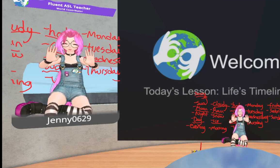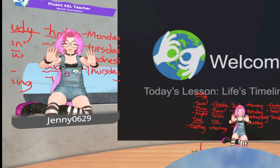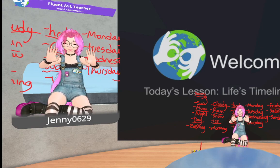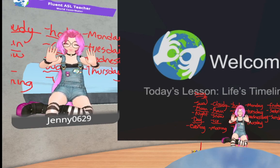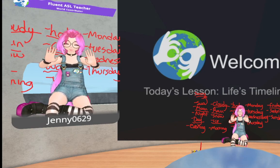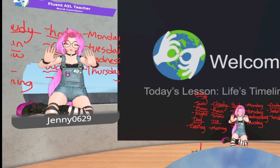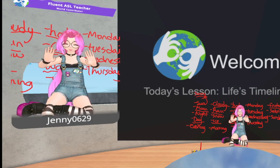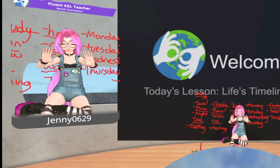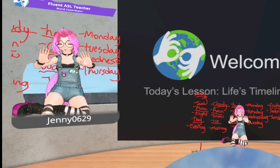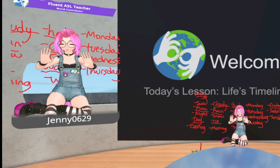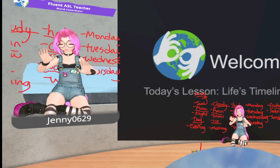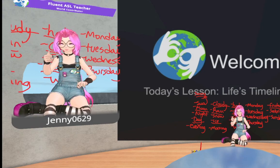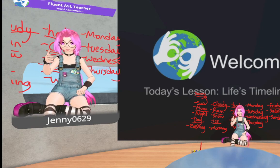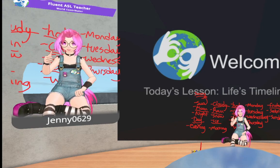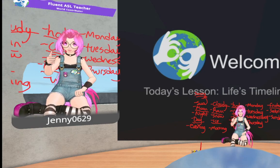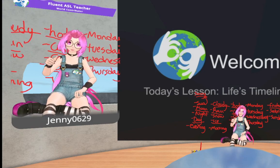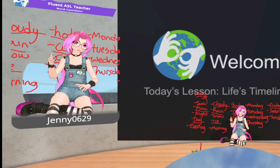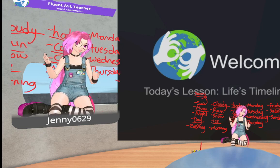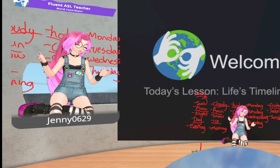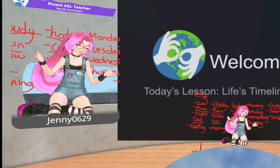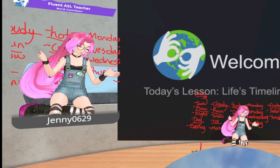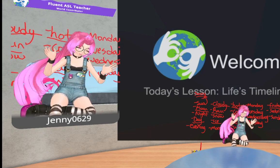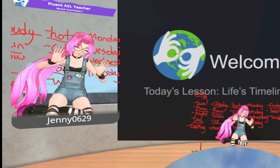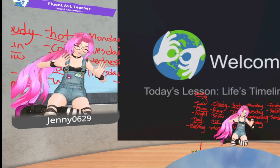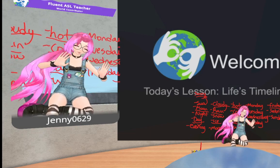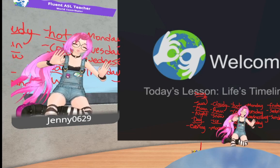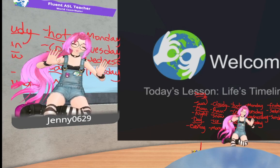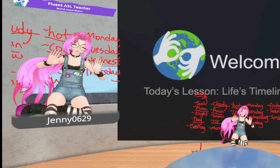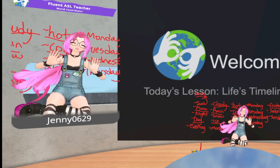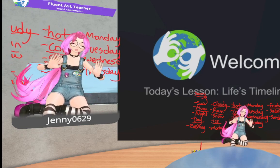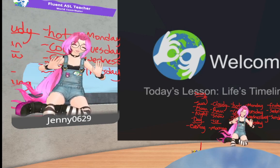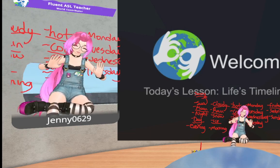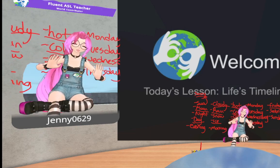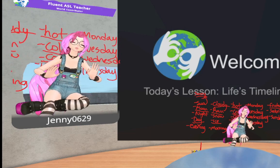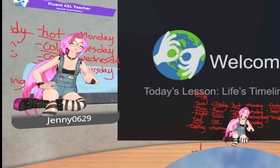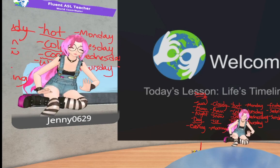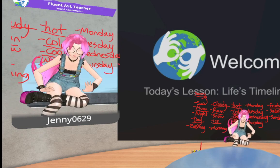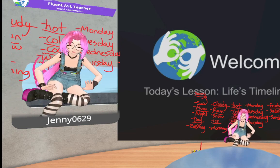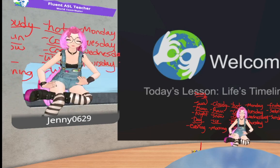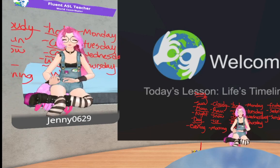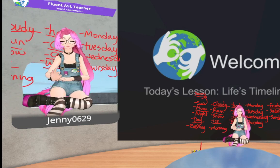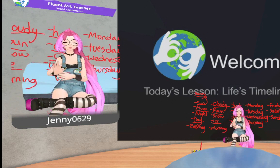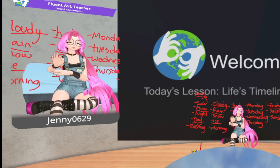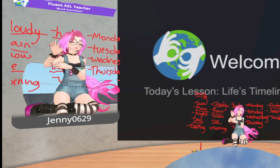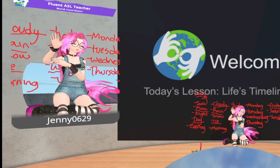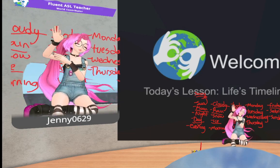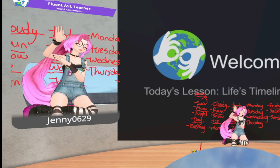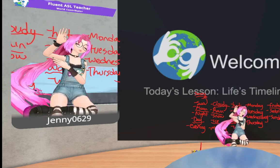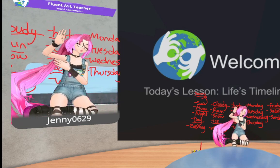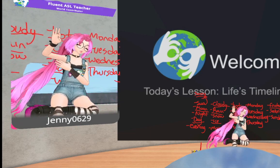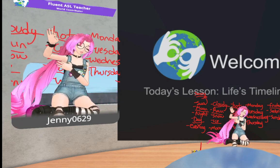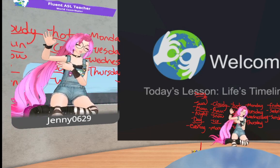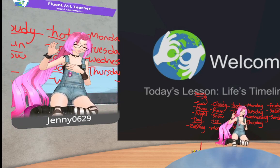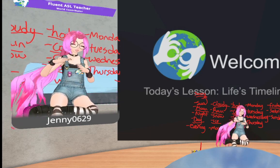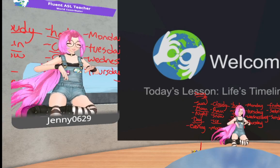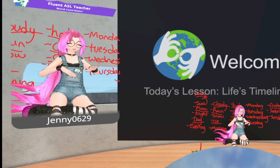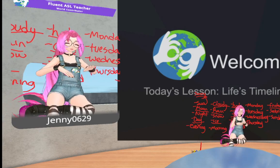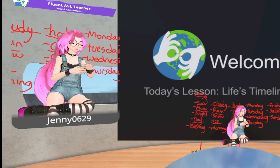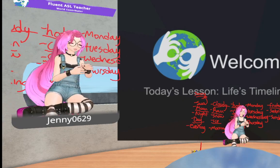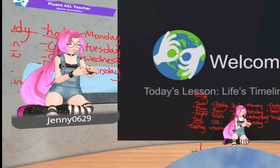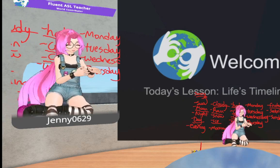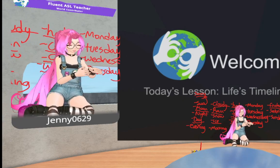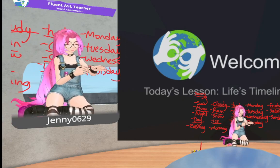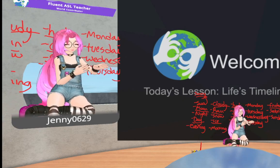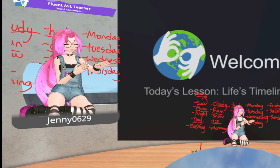10 like this, right? But sorry, that was a poor choice of numbers. You are correct.